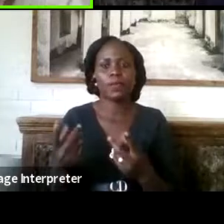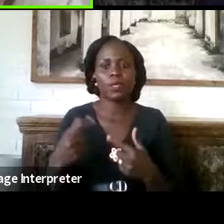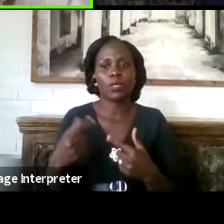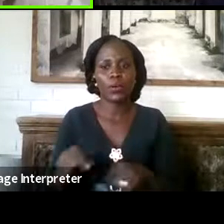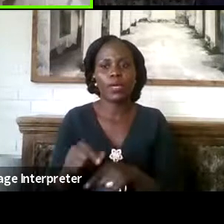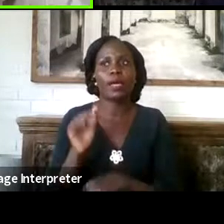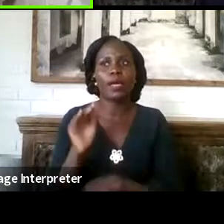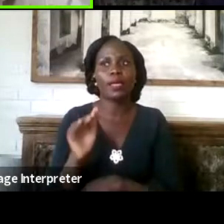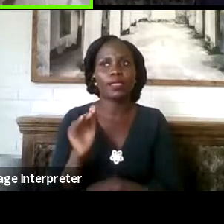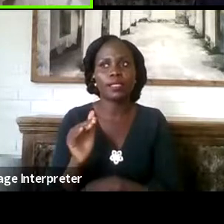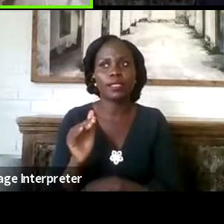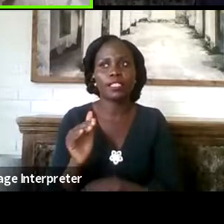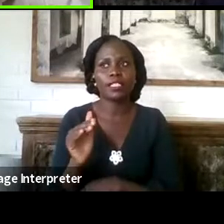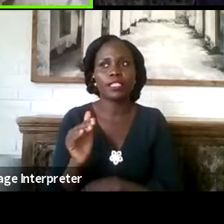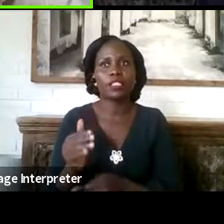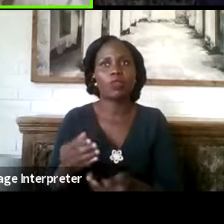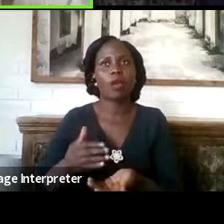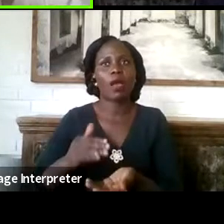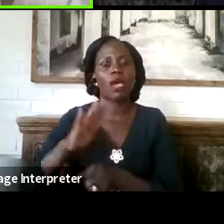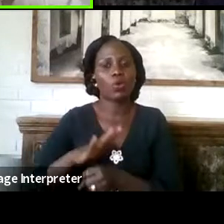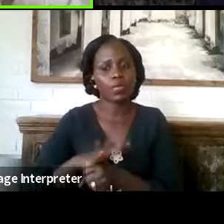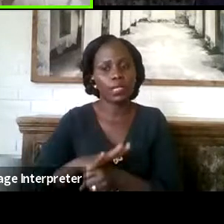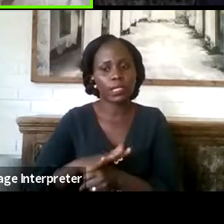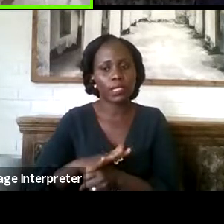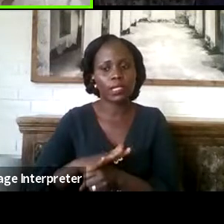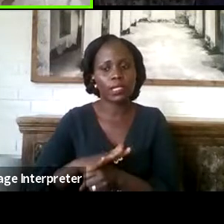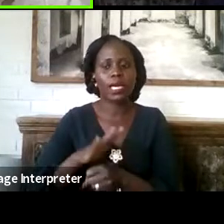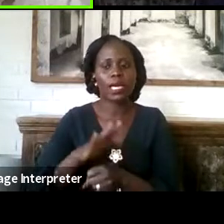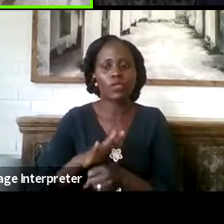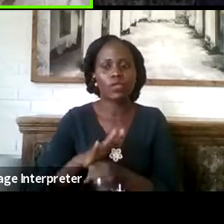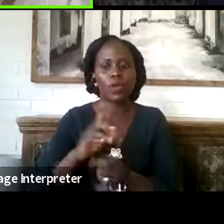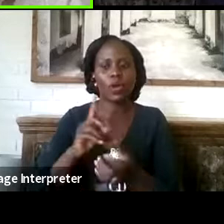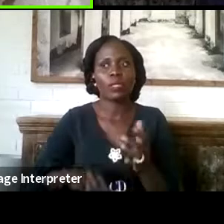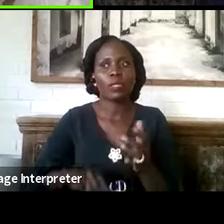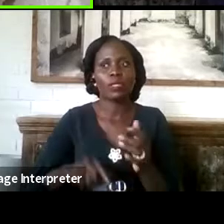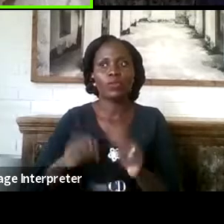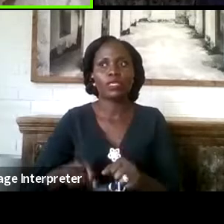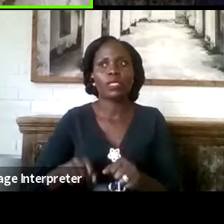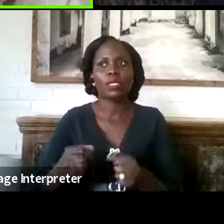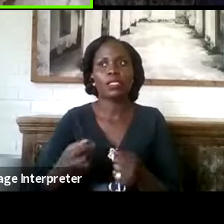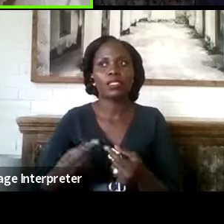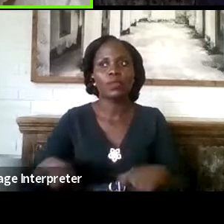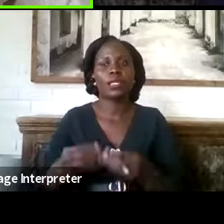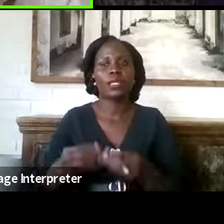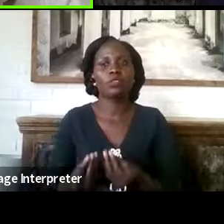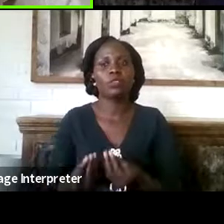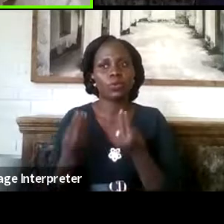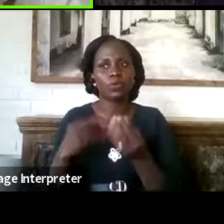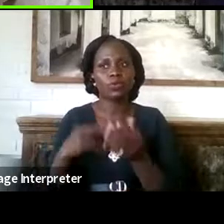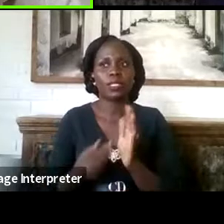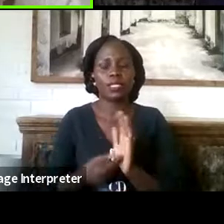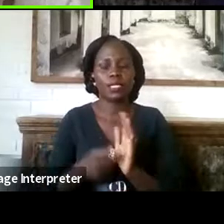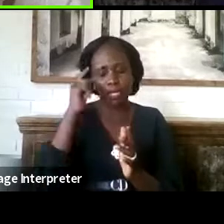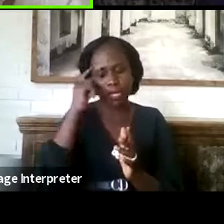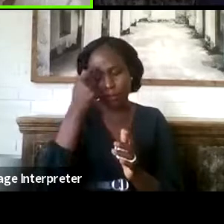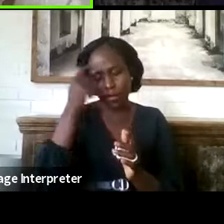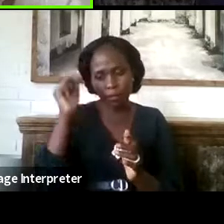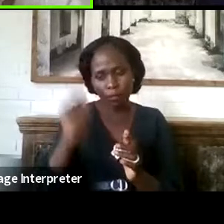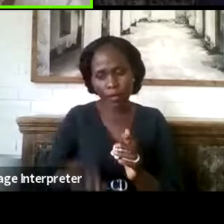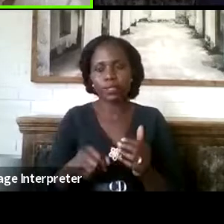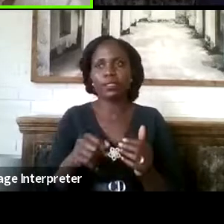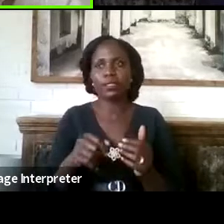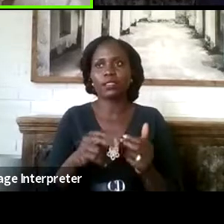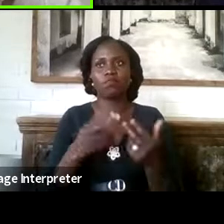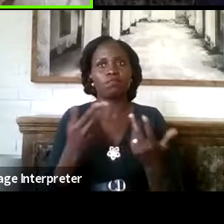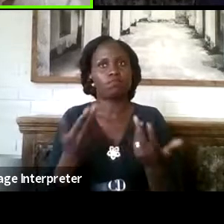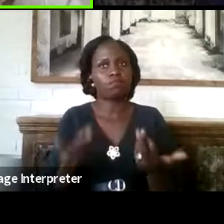beyond what these actors can do, then I think that the government should take responsibility of it, because we are talking